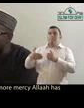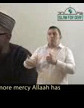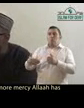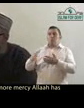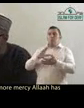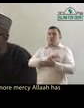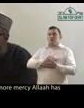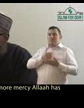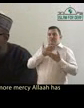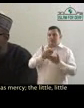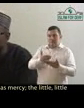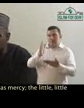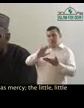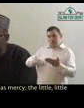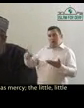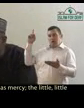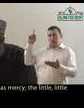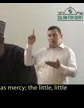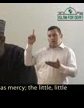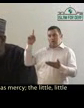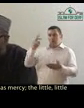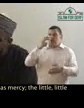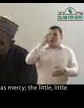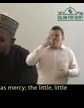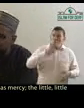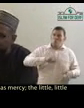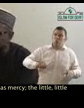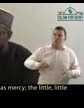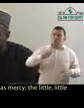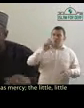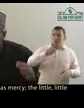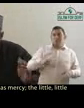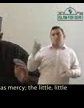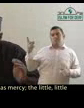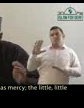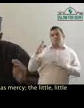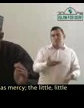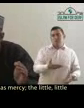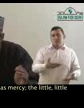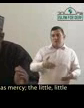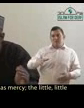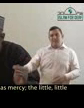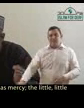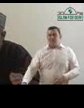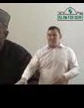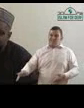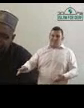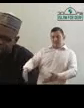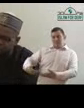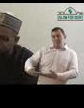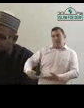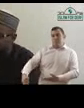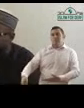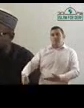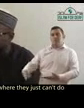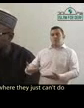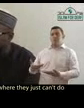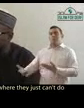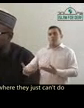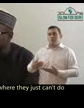mercy Allah has for him. The old person, Allah has mercy. The little infant baby, Allah has